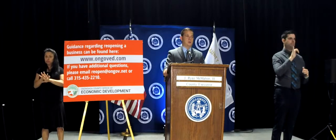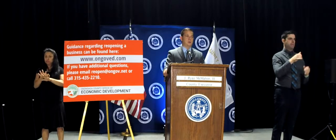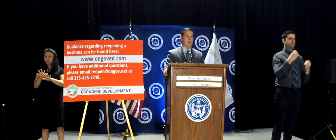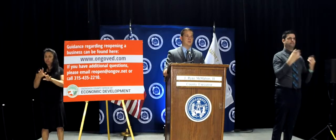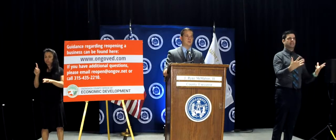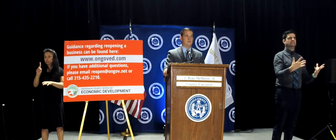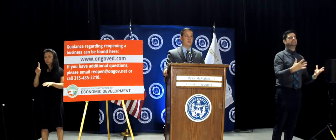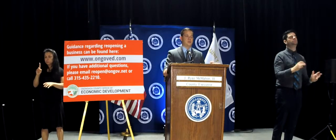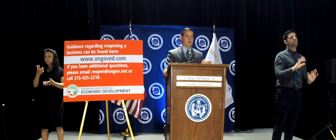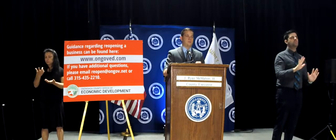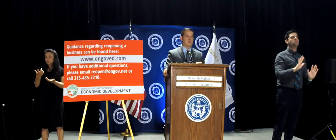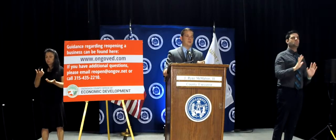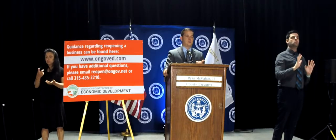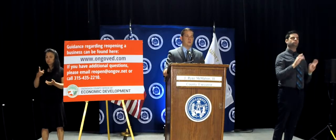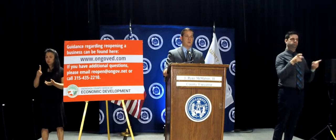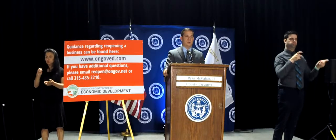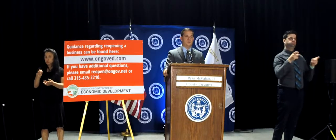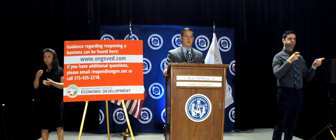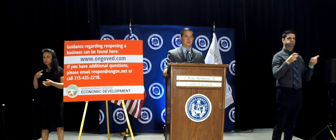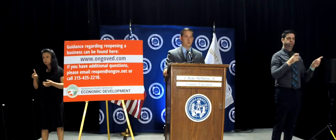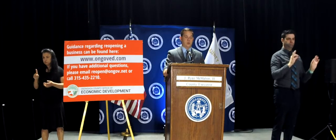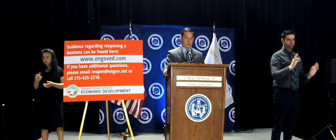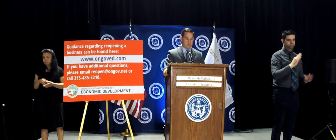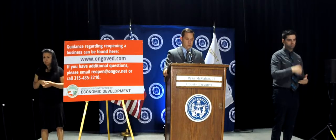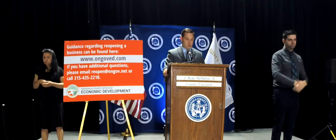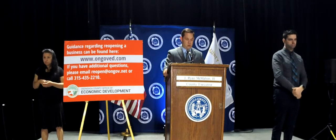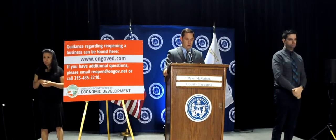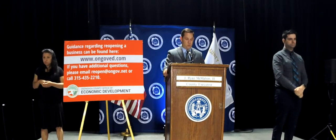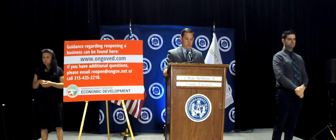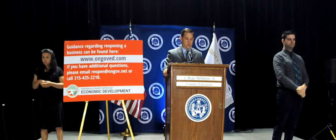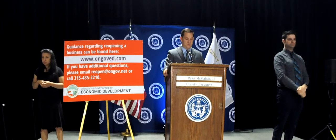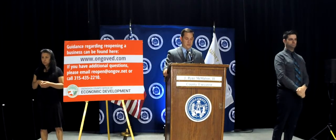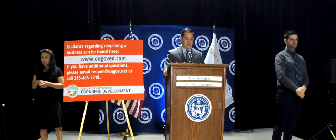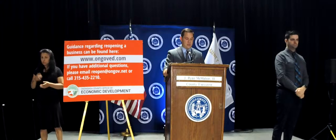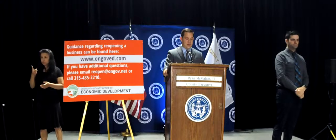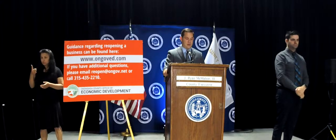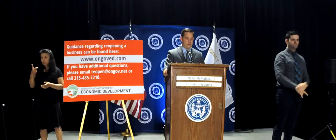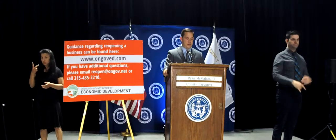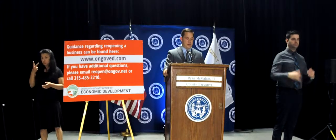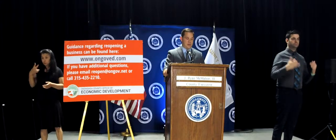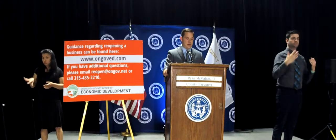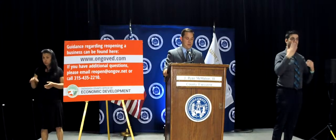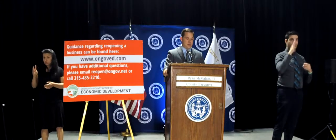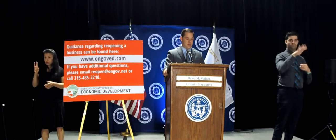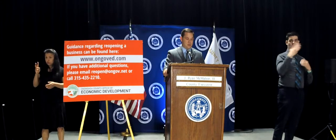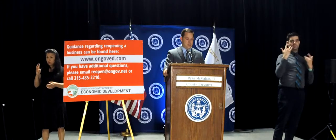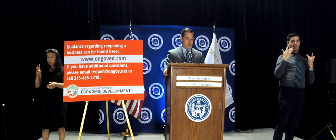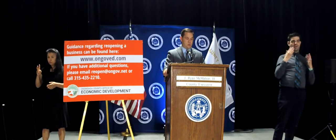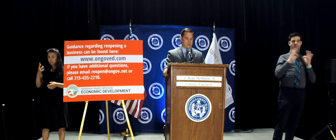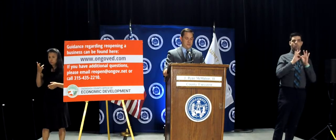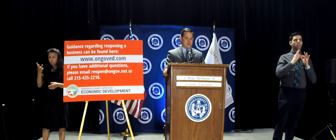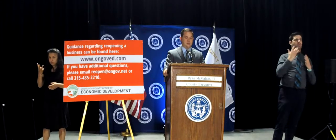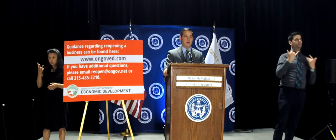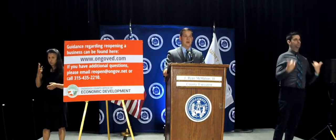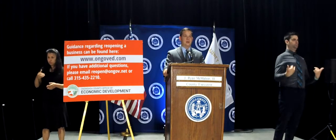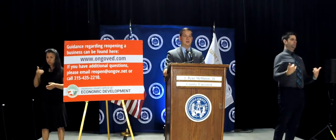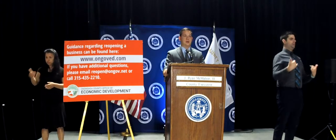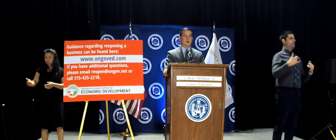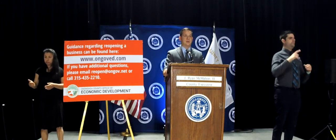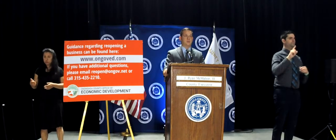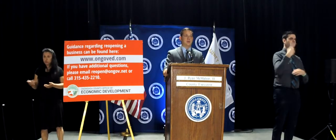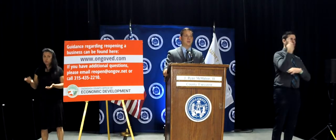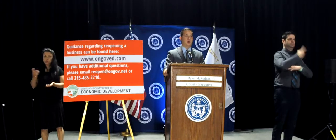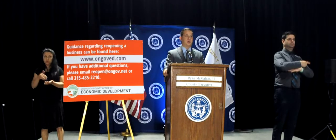we're finishing up phase 2, going into phase 3. We would have taken that every day and twice on